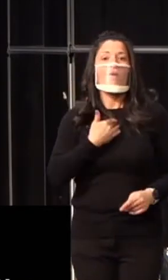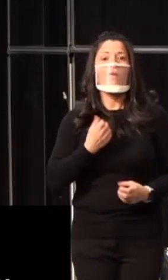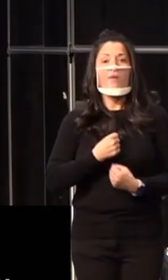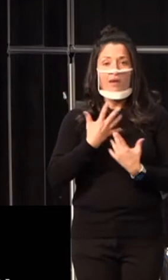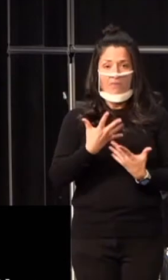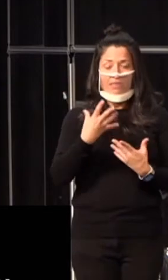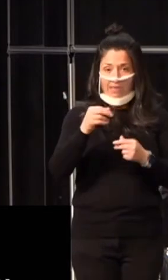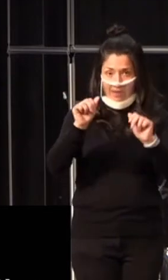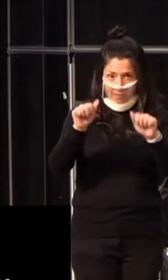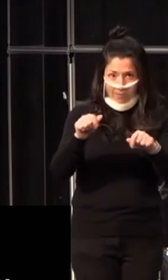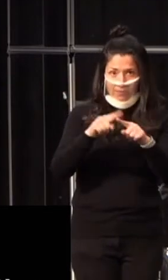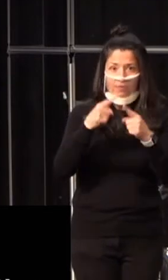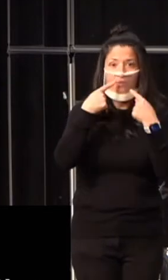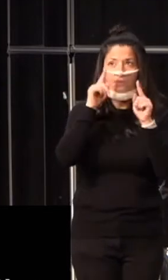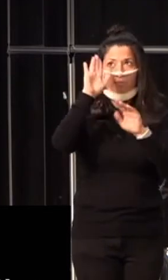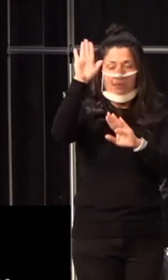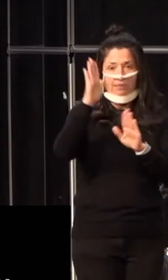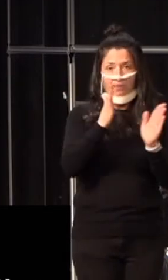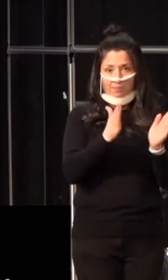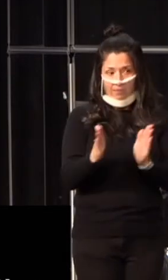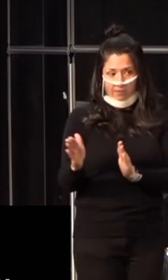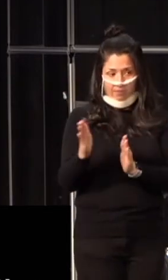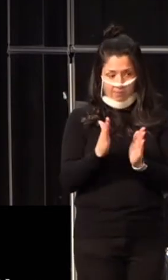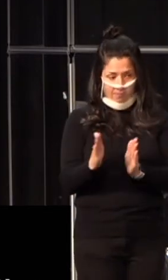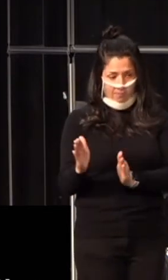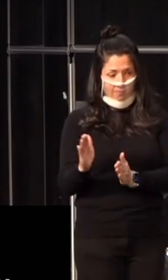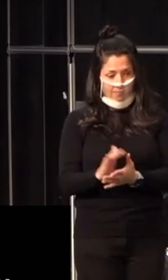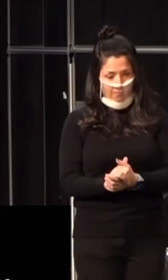ability to accomplish his plan.